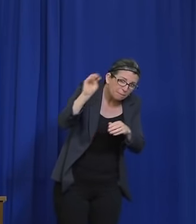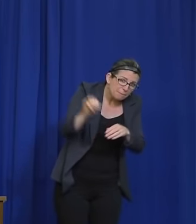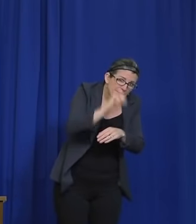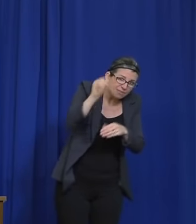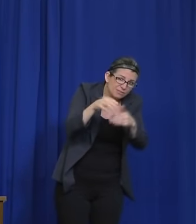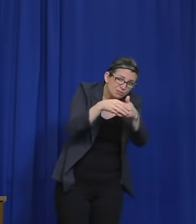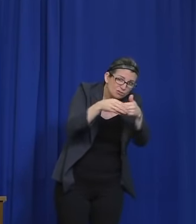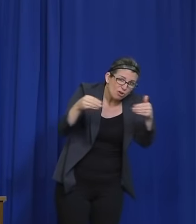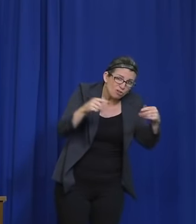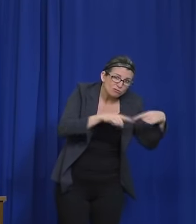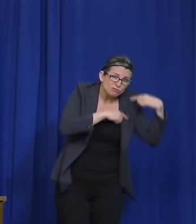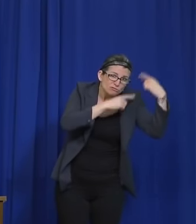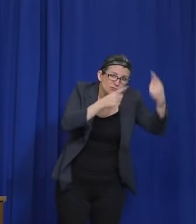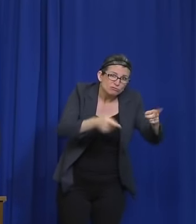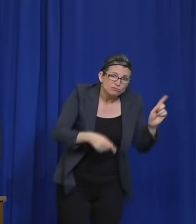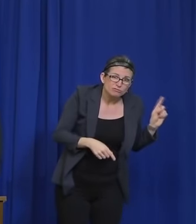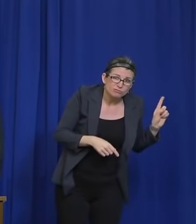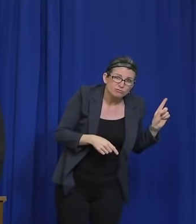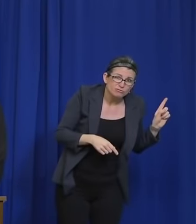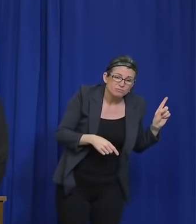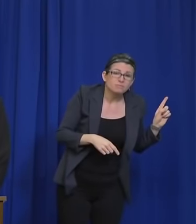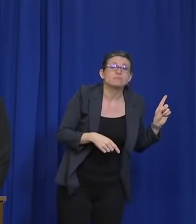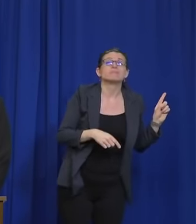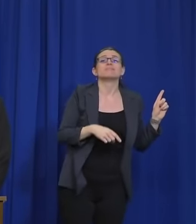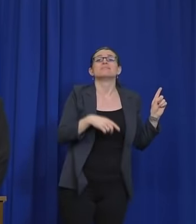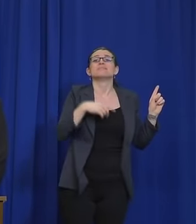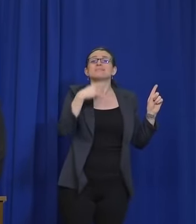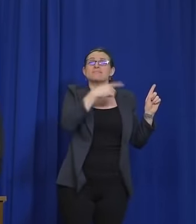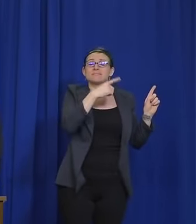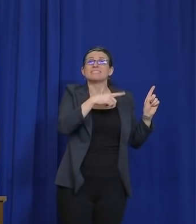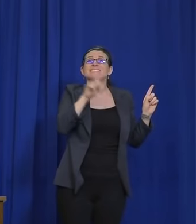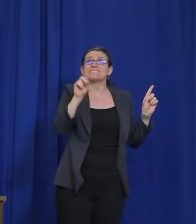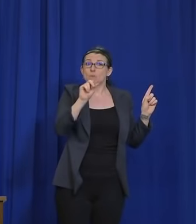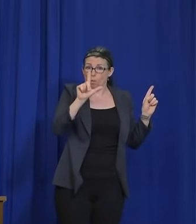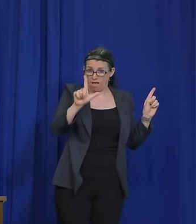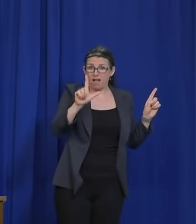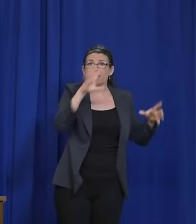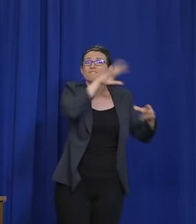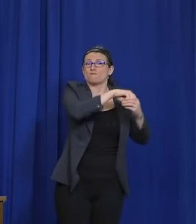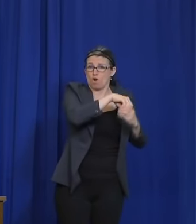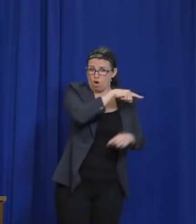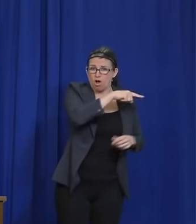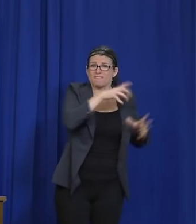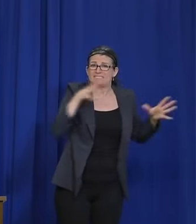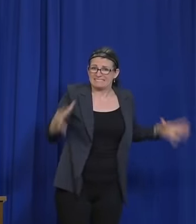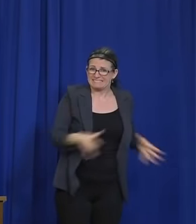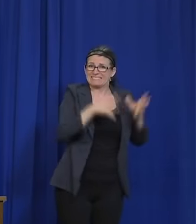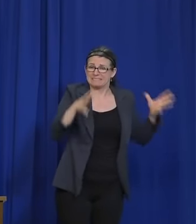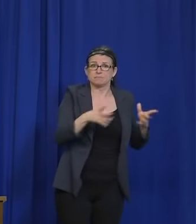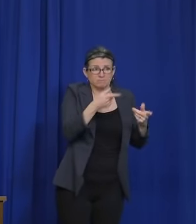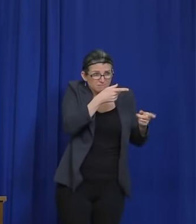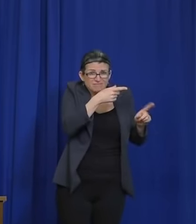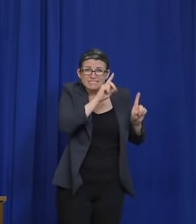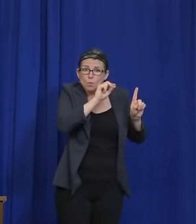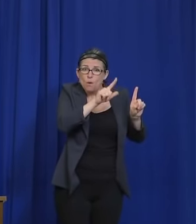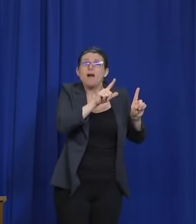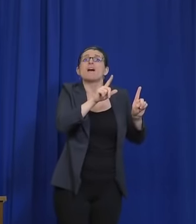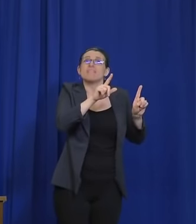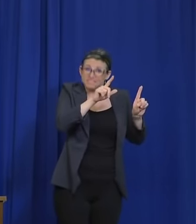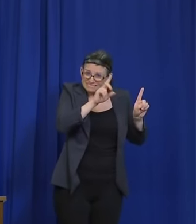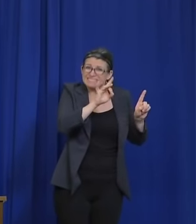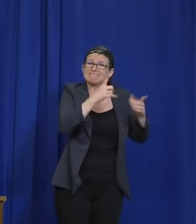The Department of Labor has also expedited the determinations on nearly 20,000 pending